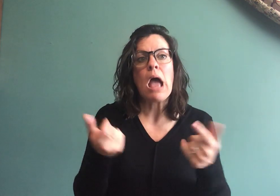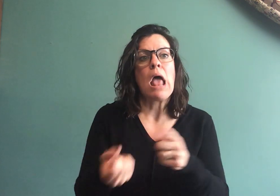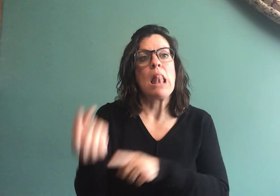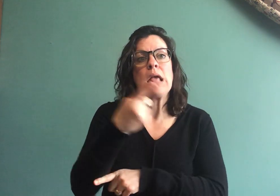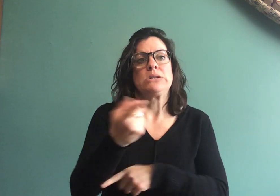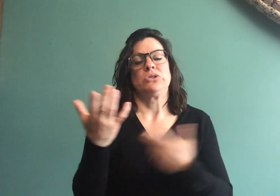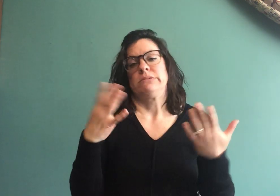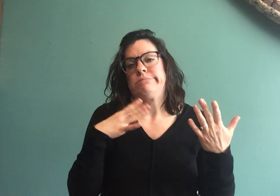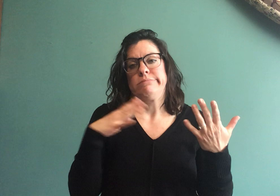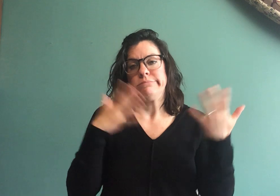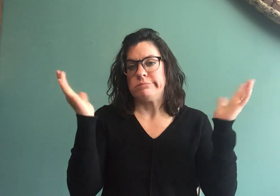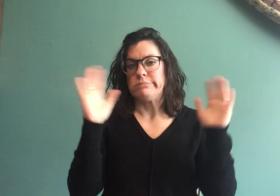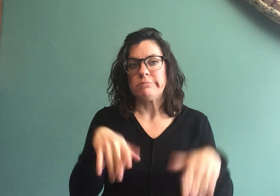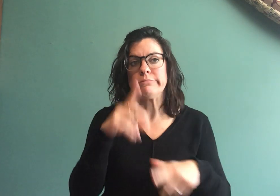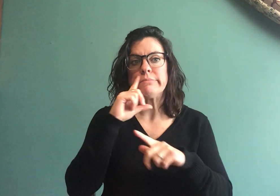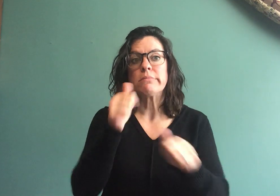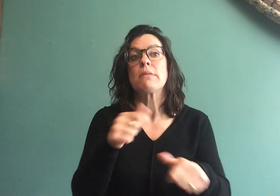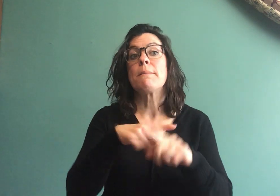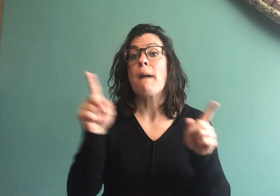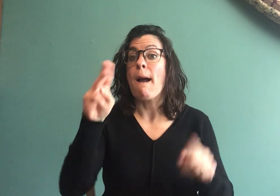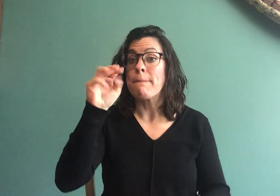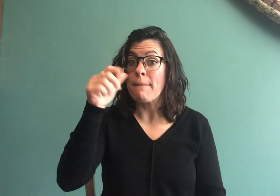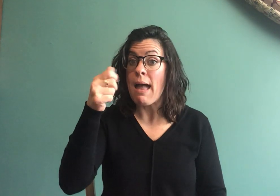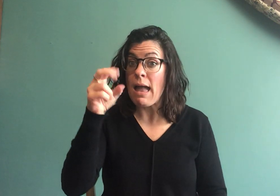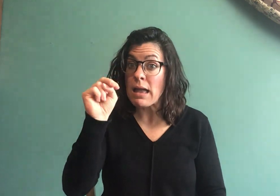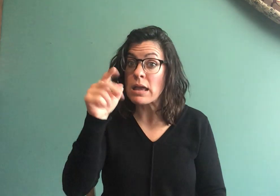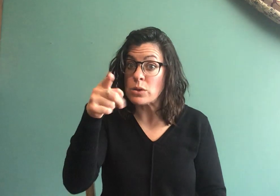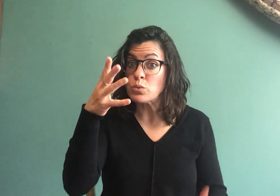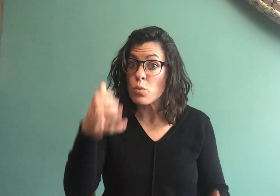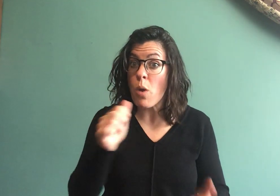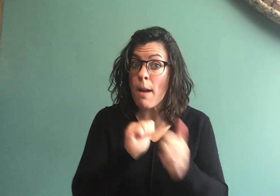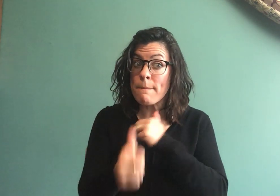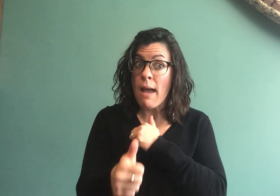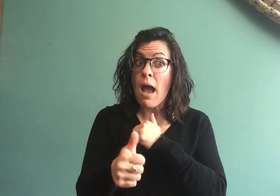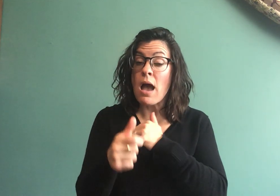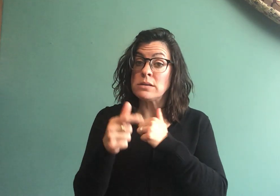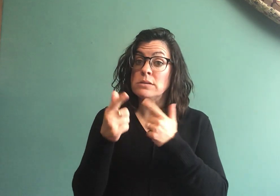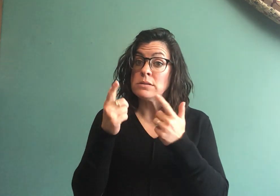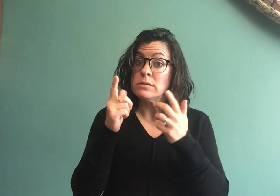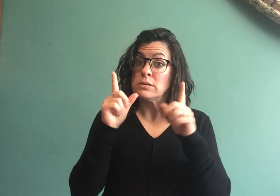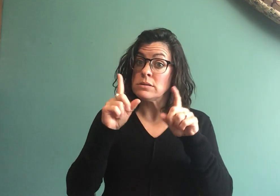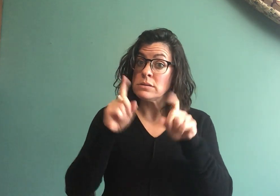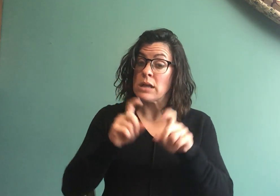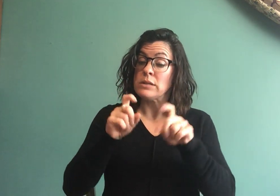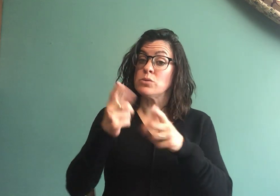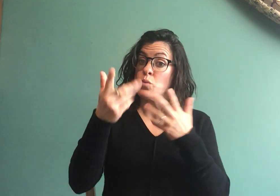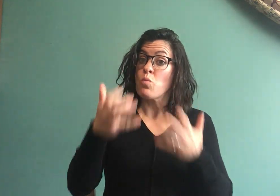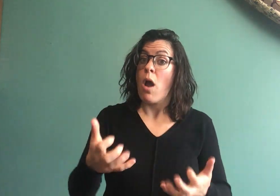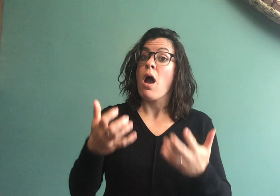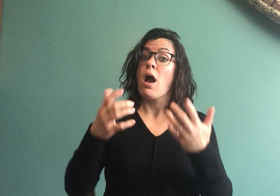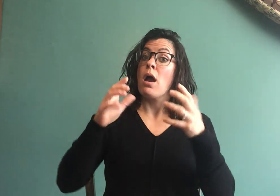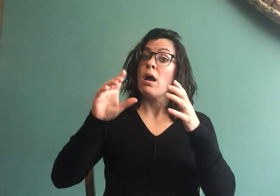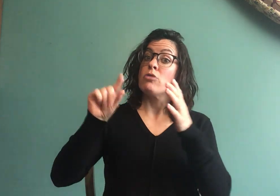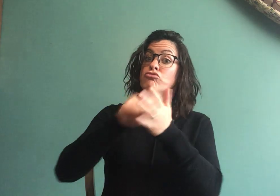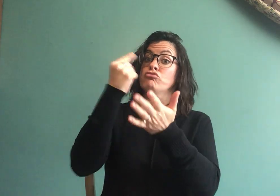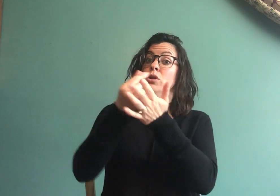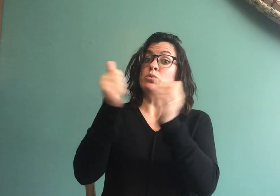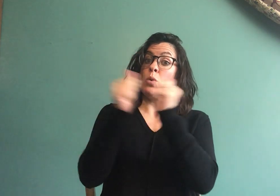to get your certification, you got 2 months to do this. All right, I am putting my extra time into this to help you guys and